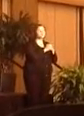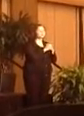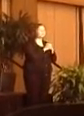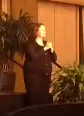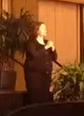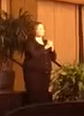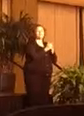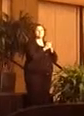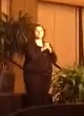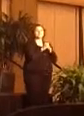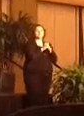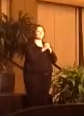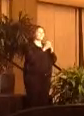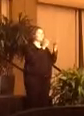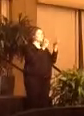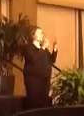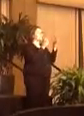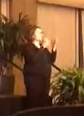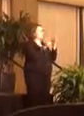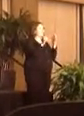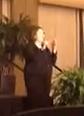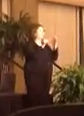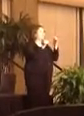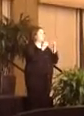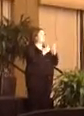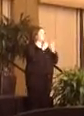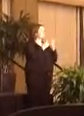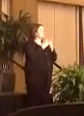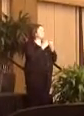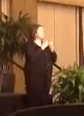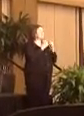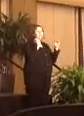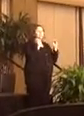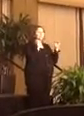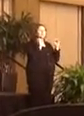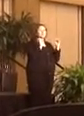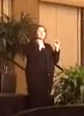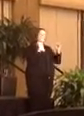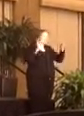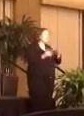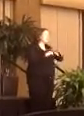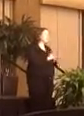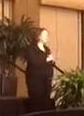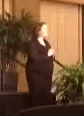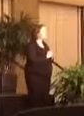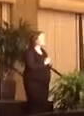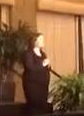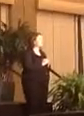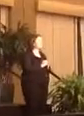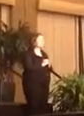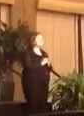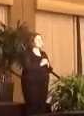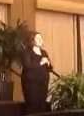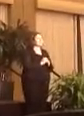Yes. Does anyone have any questions? No questions? Okay.